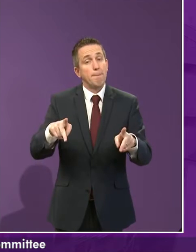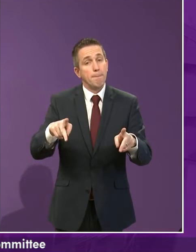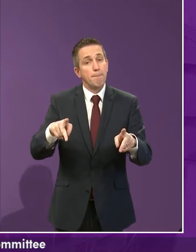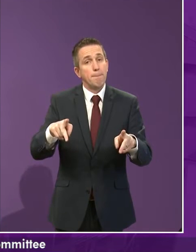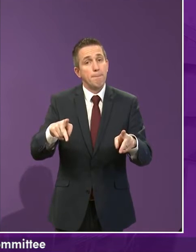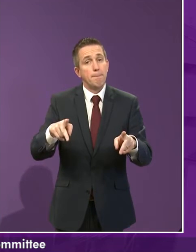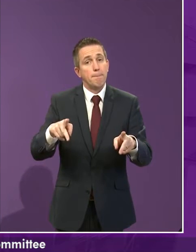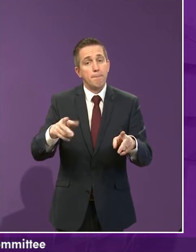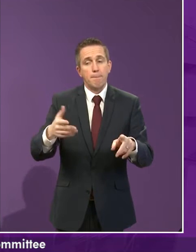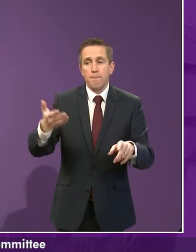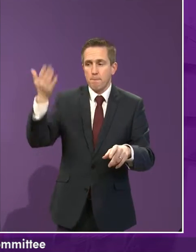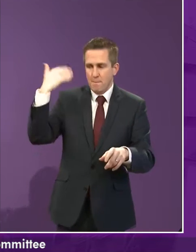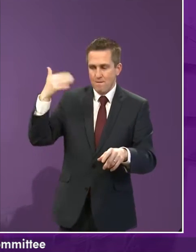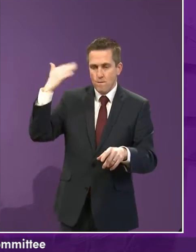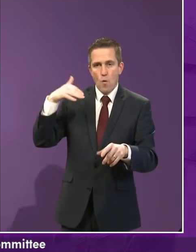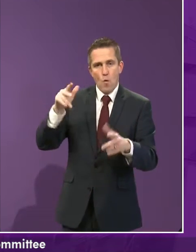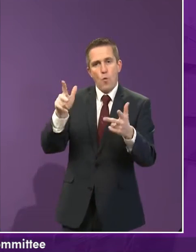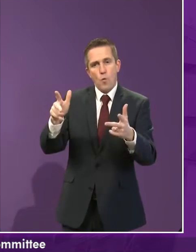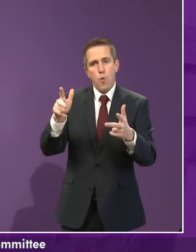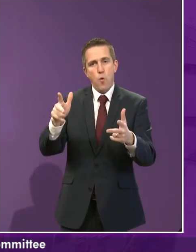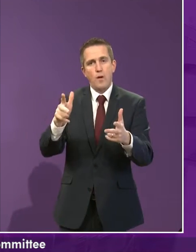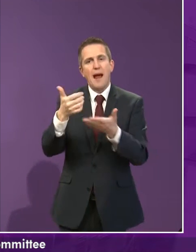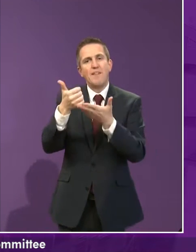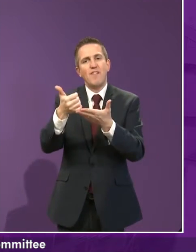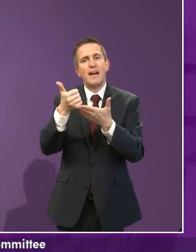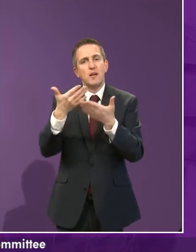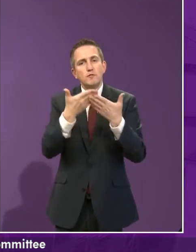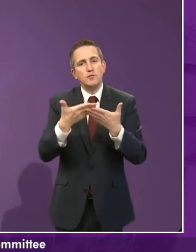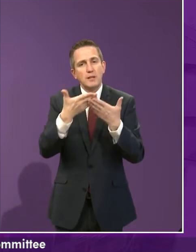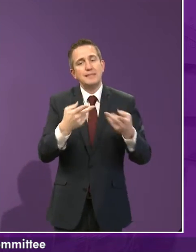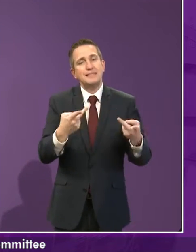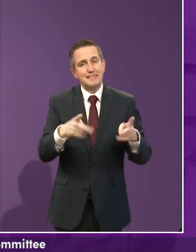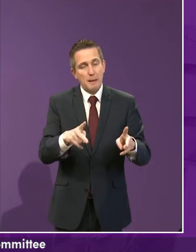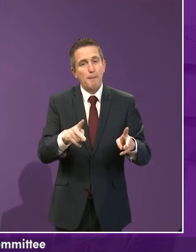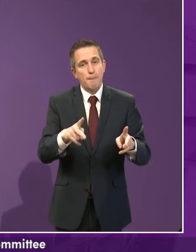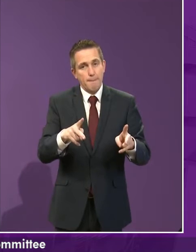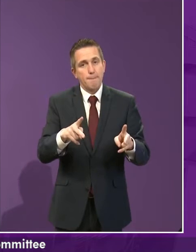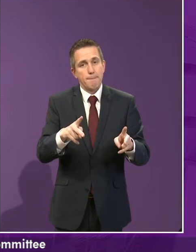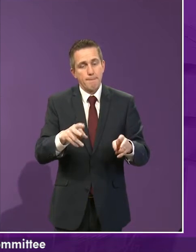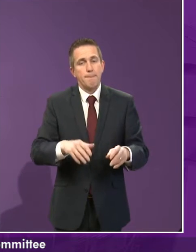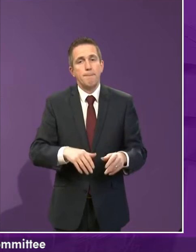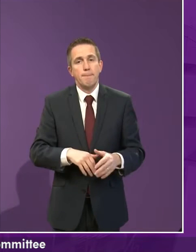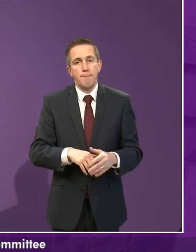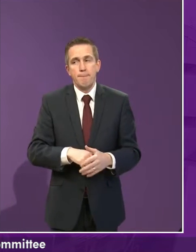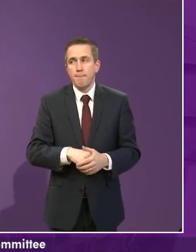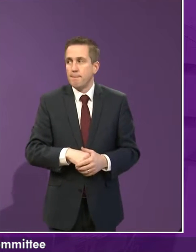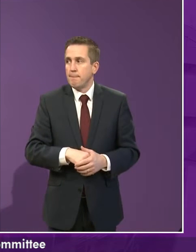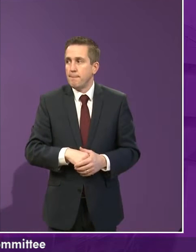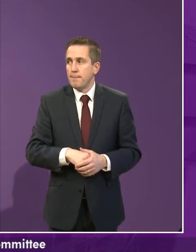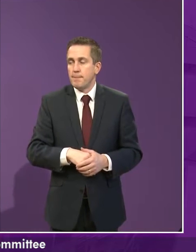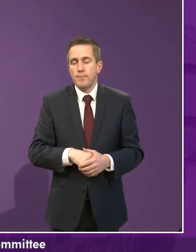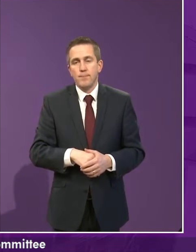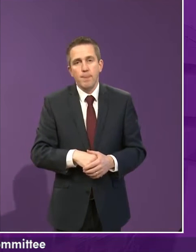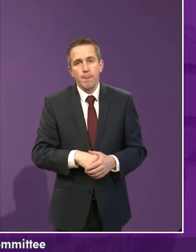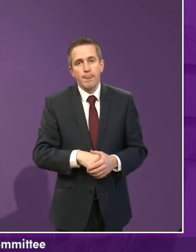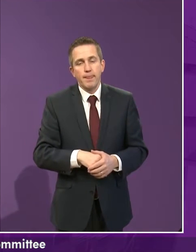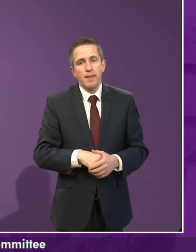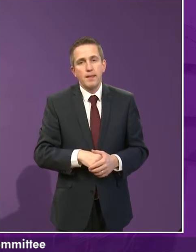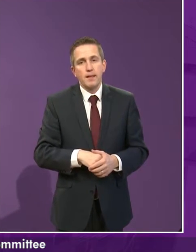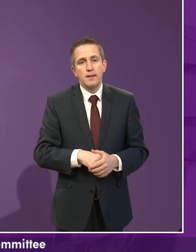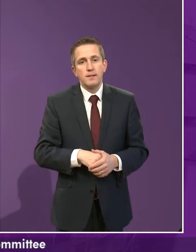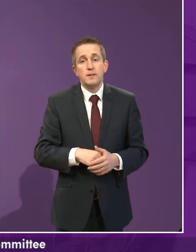have experienced was the advisor of study scheme. And that's very much linked as a